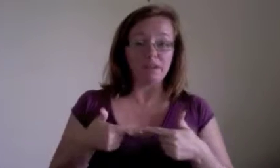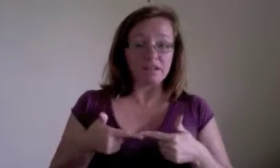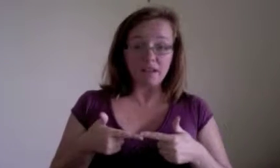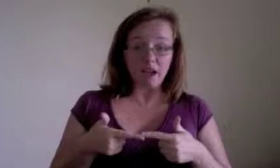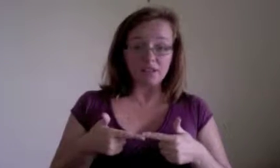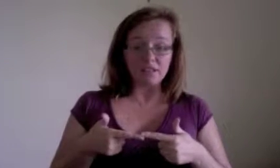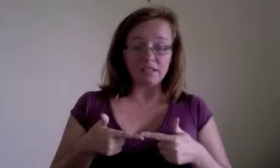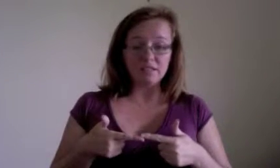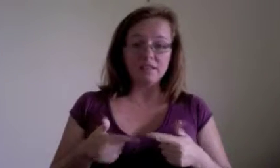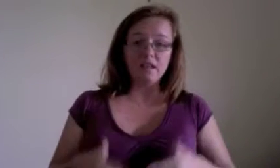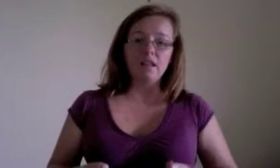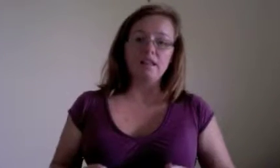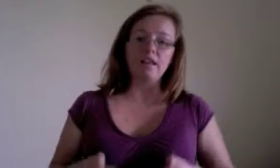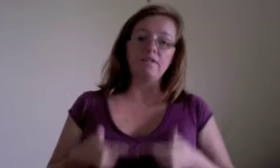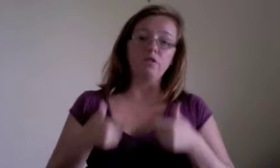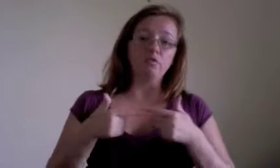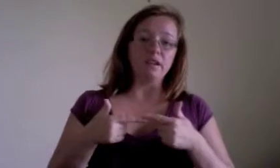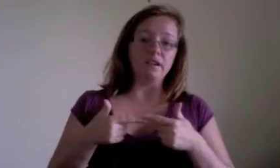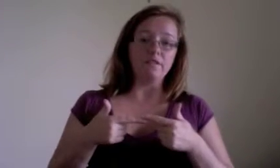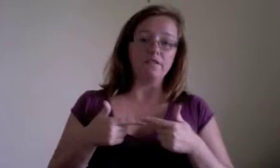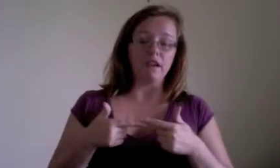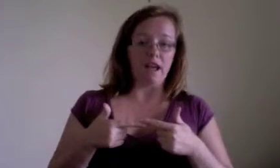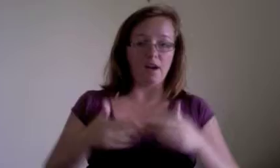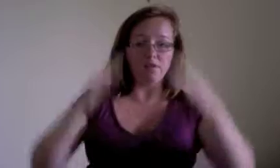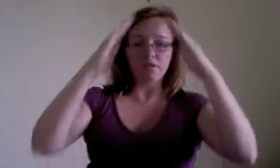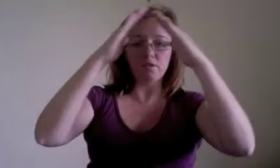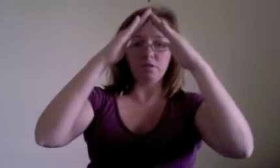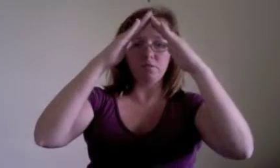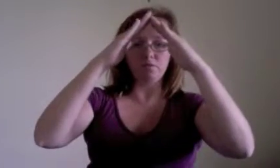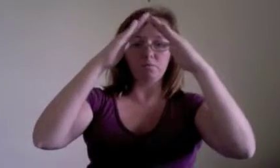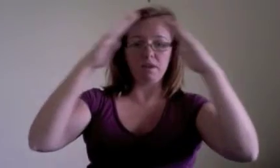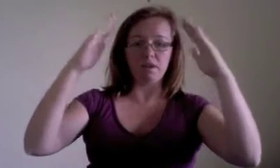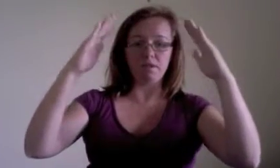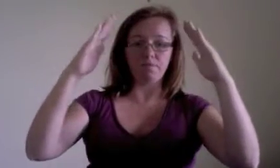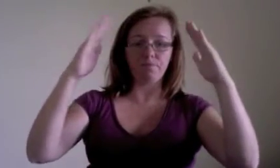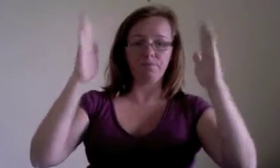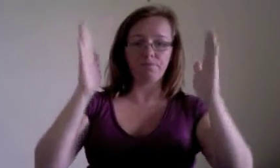kinds of housings, like if you live in a house, which would be,